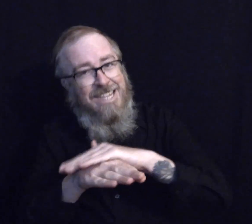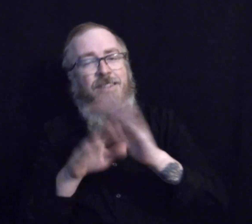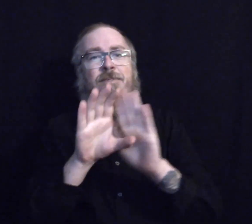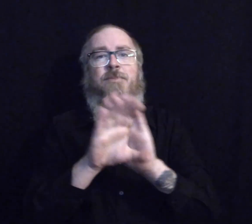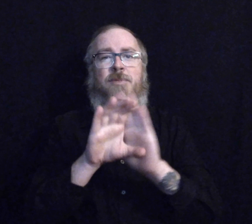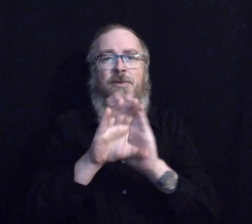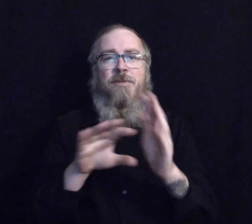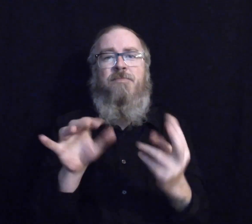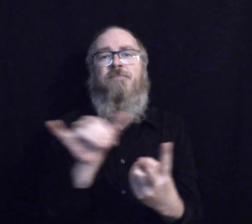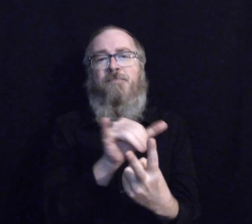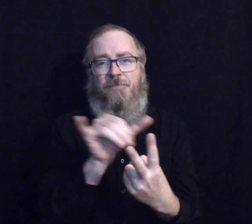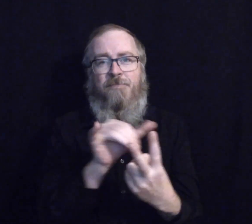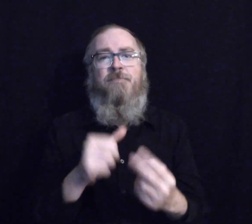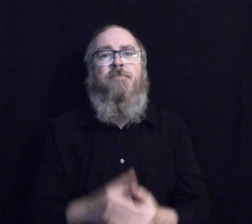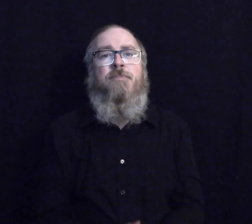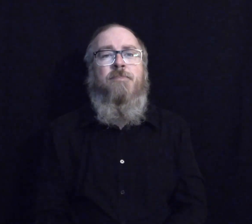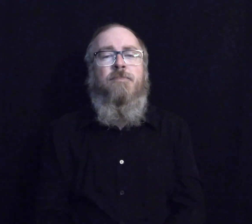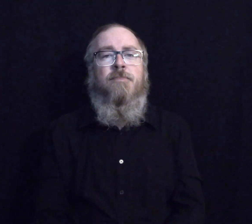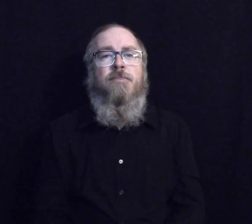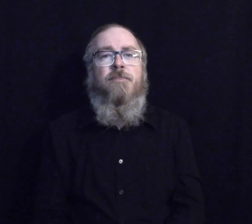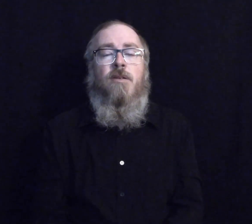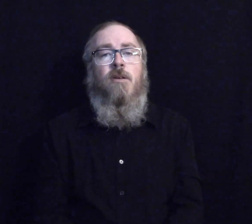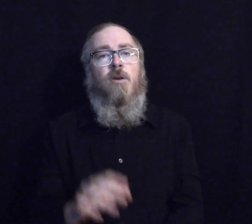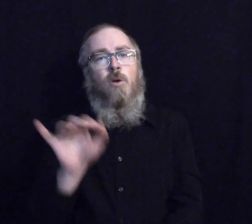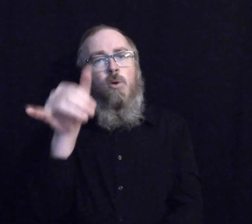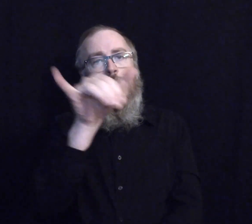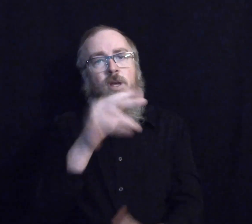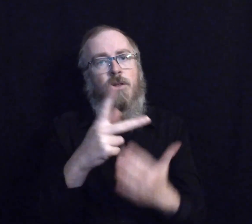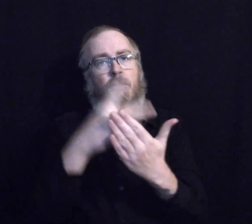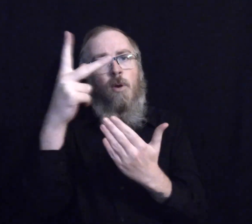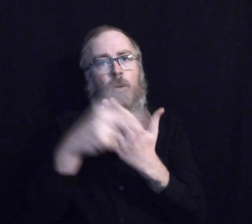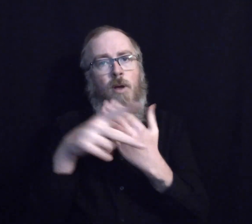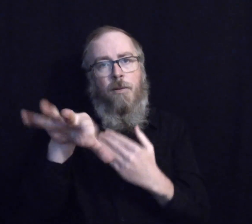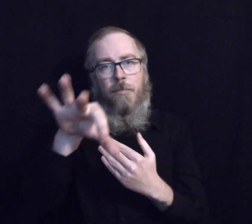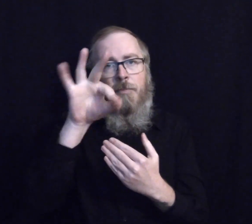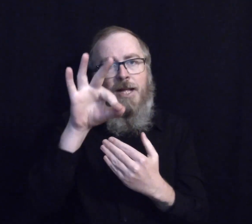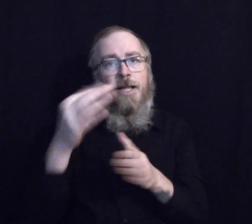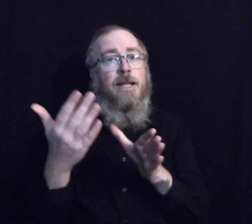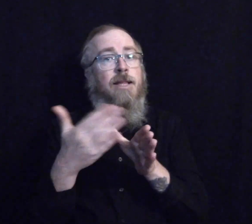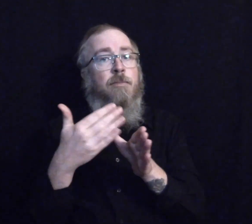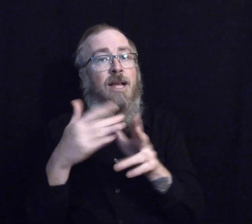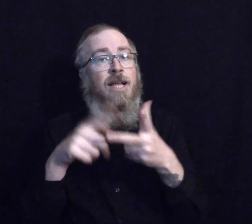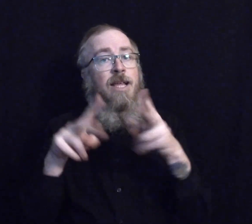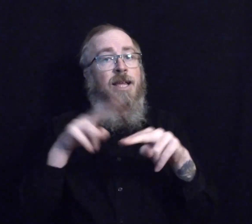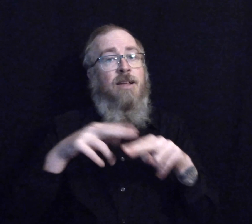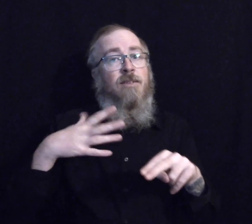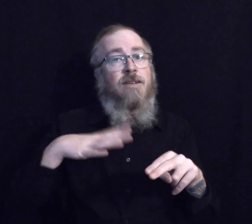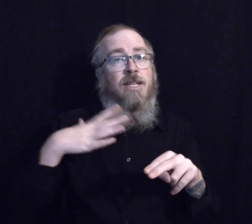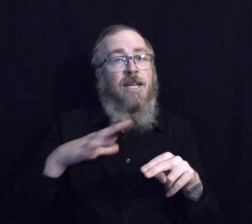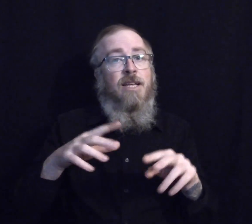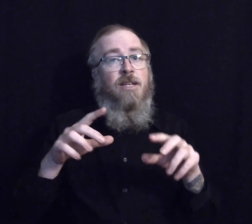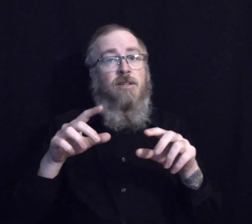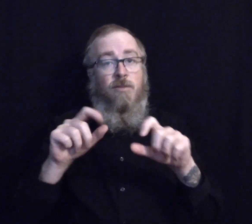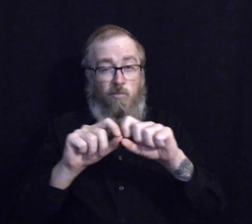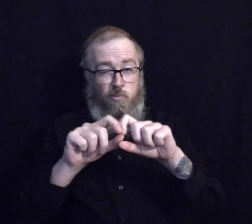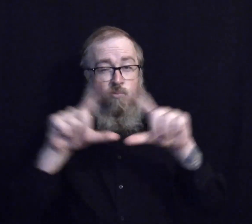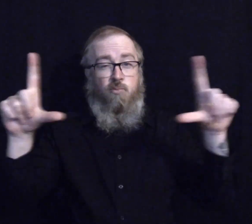separate software and install it on the computer. In terms of which program is right for you, it depends on whether you're